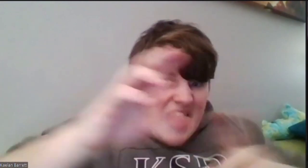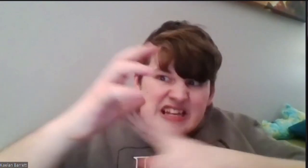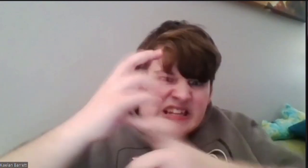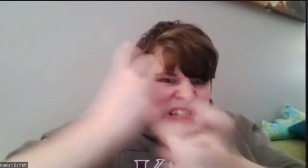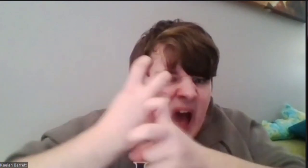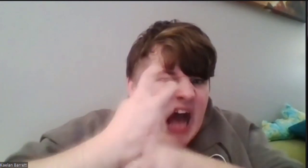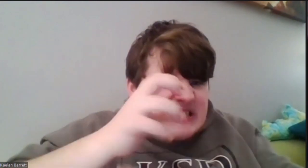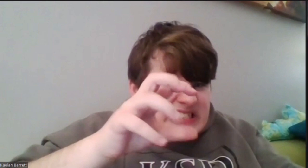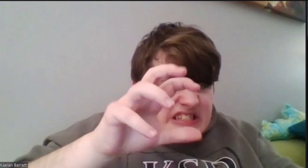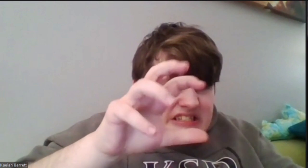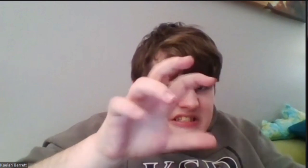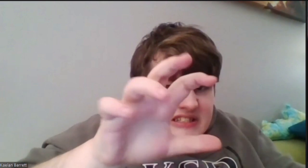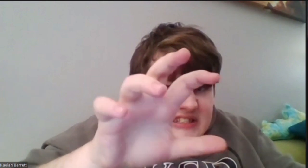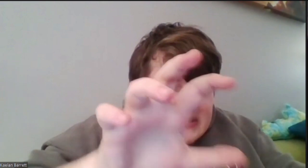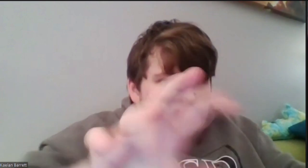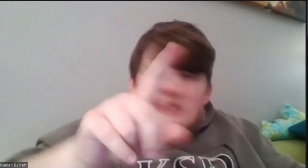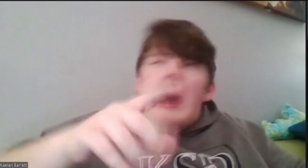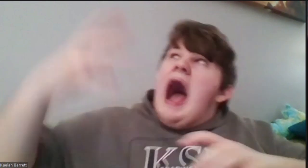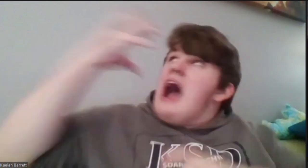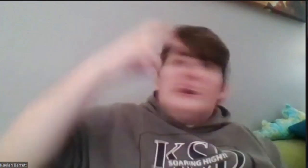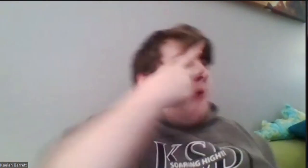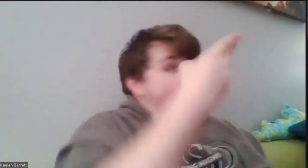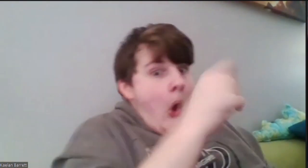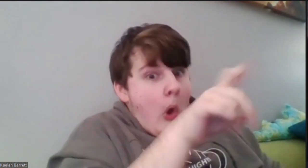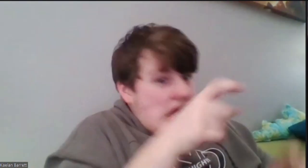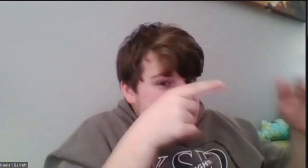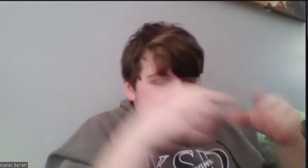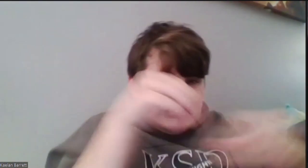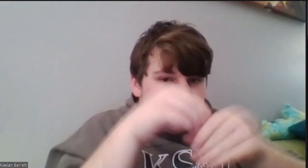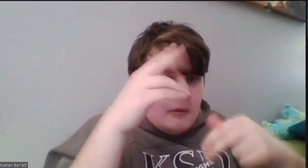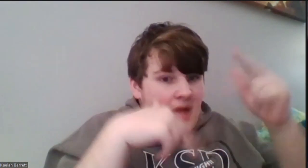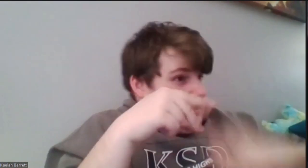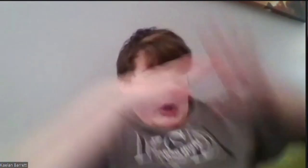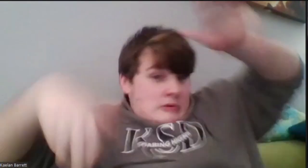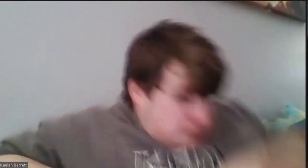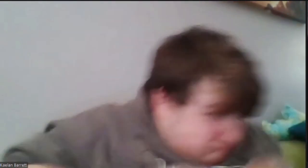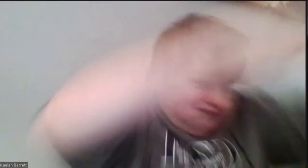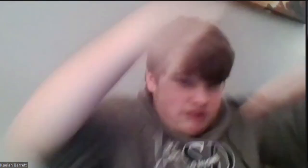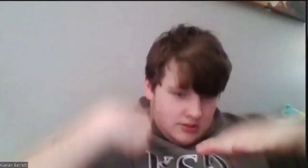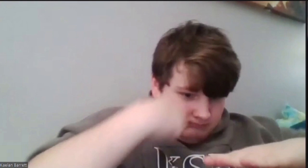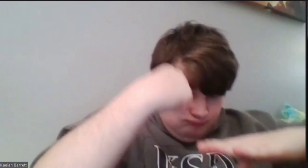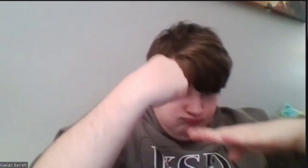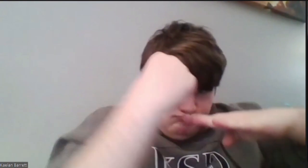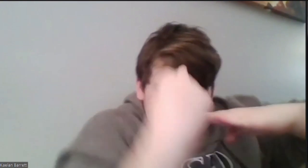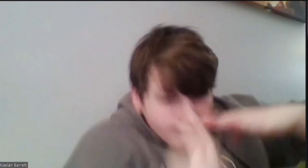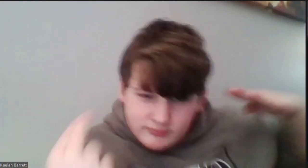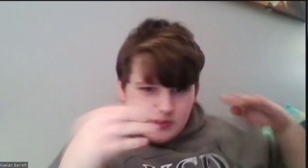Then that ghost takes his hand like a claw. He's like, "No, no, no, no." He sees a hole in a building and he ducks